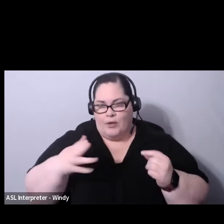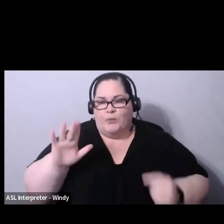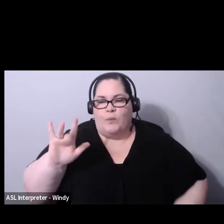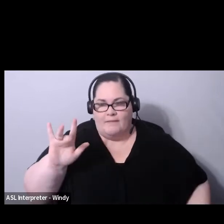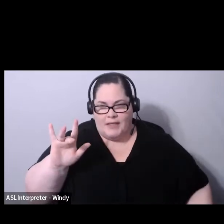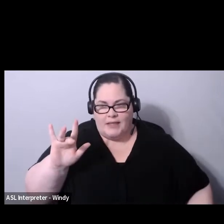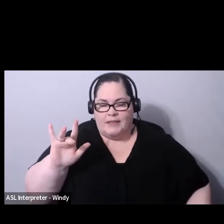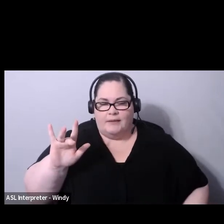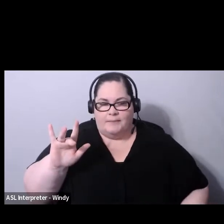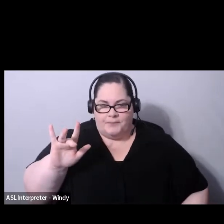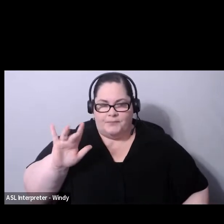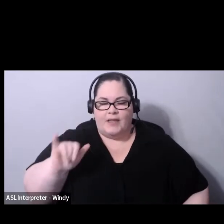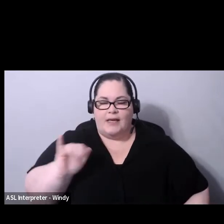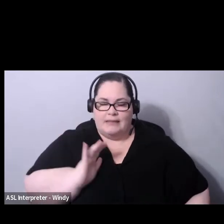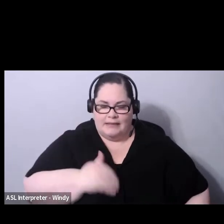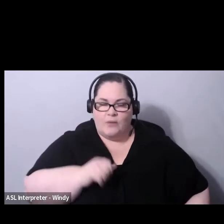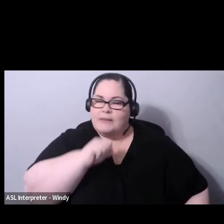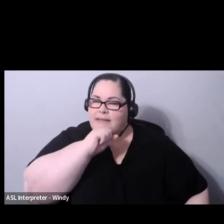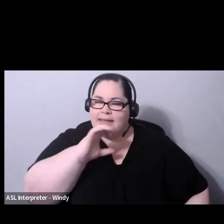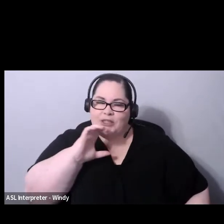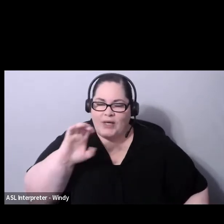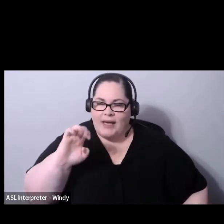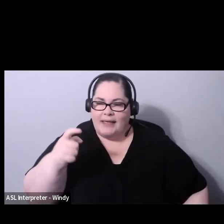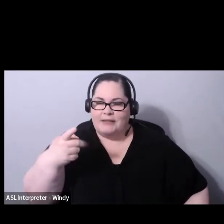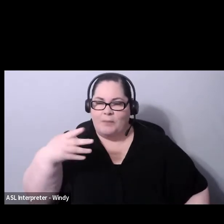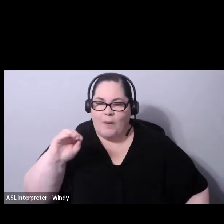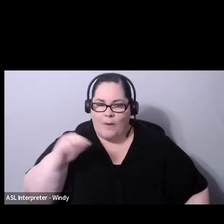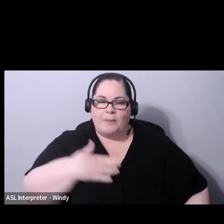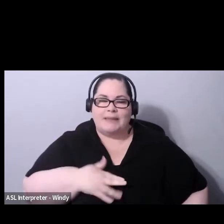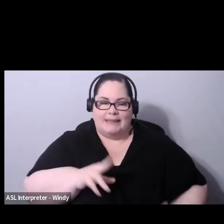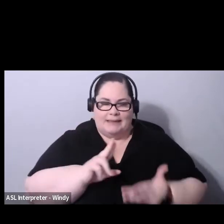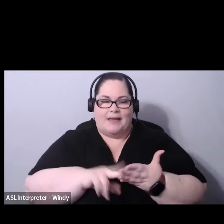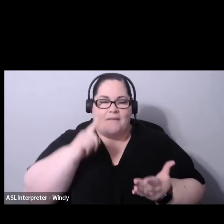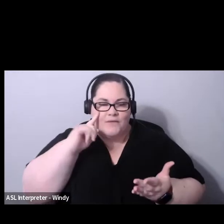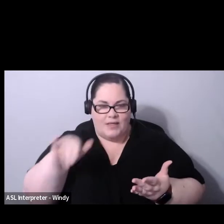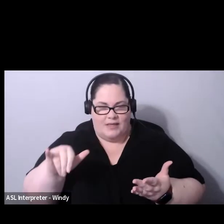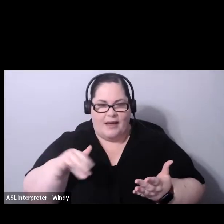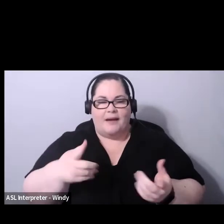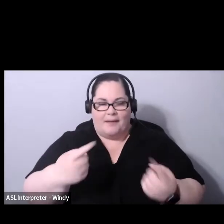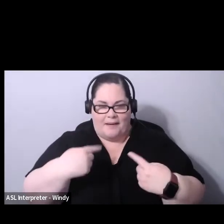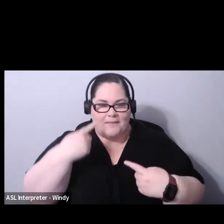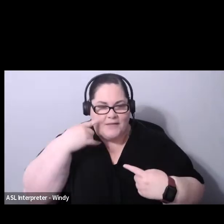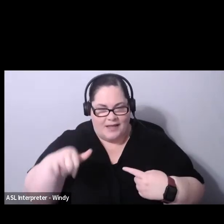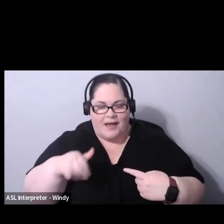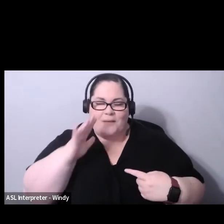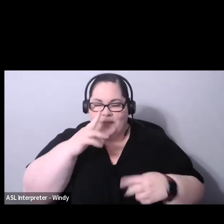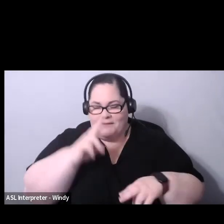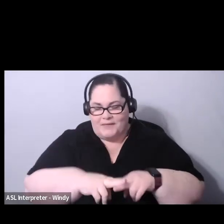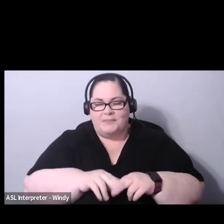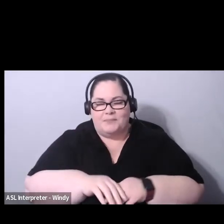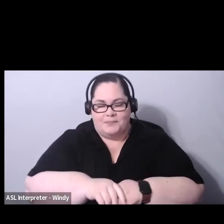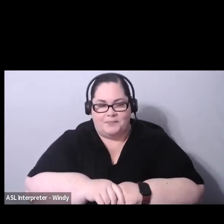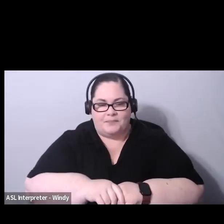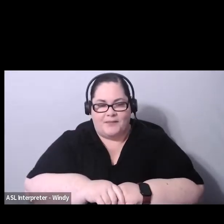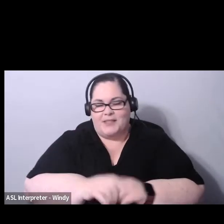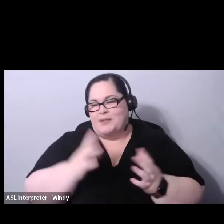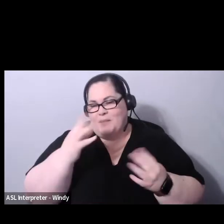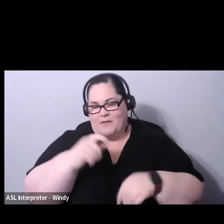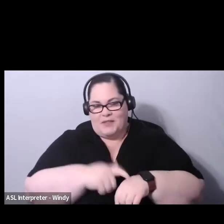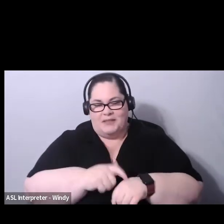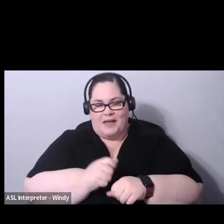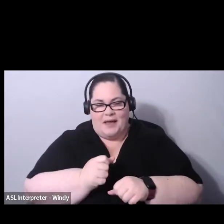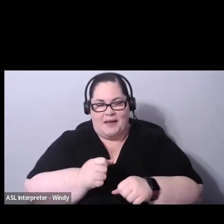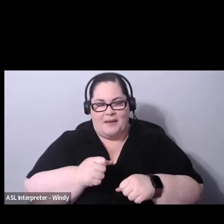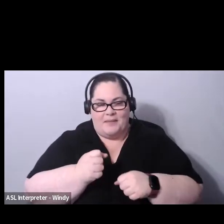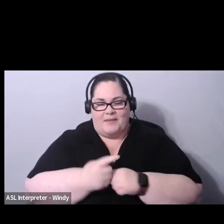March 25th is our senior expo. So please do sign up for that. Come out to that. It's going to be a lot of fun. And it's a beautiful time of year.